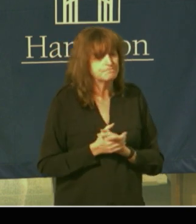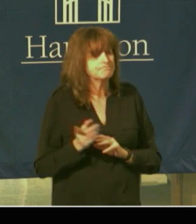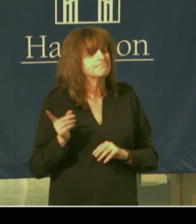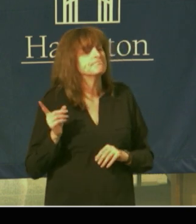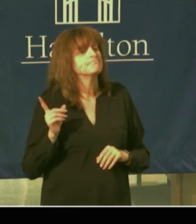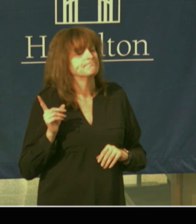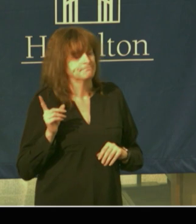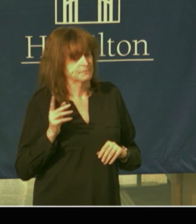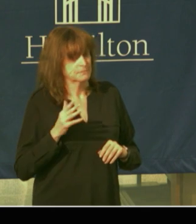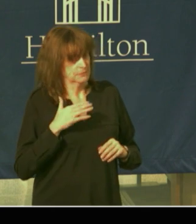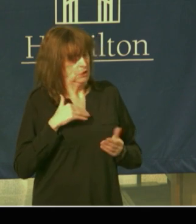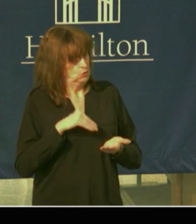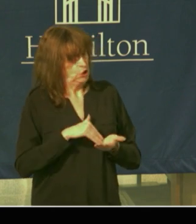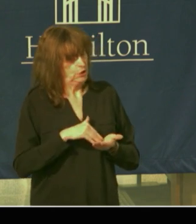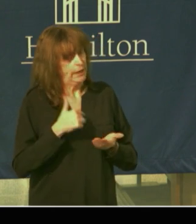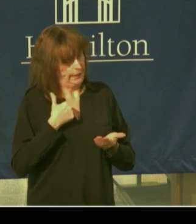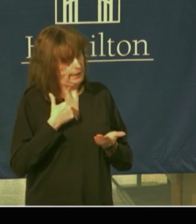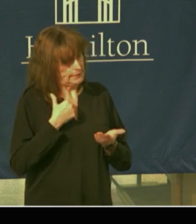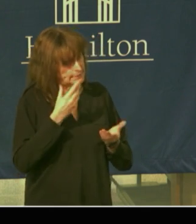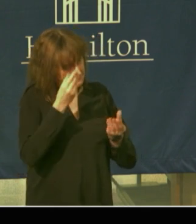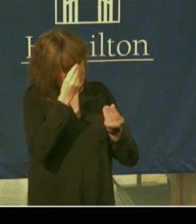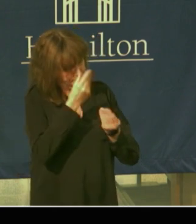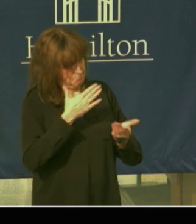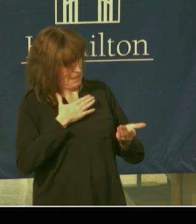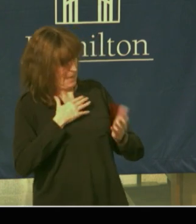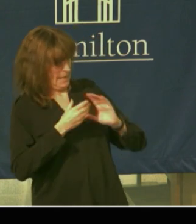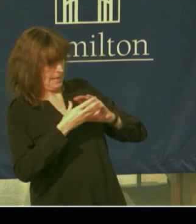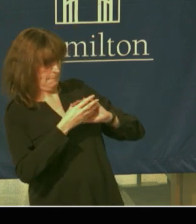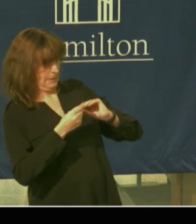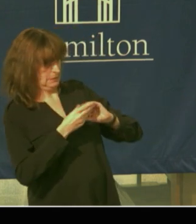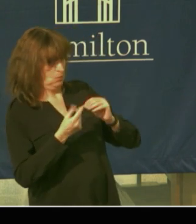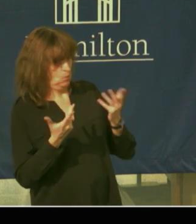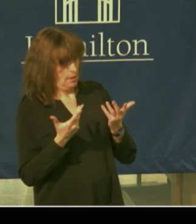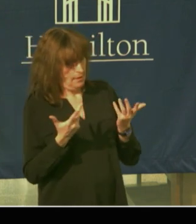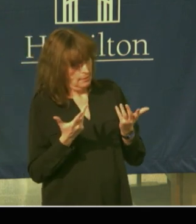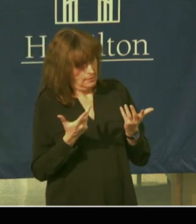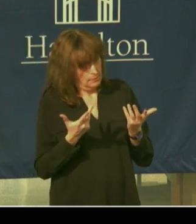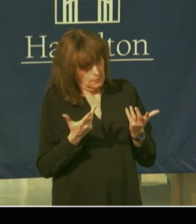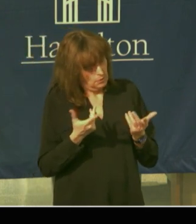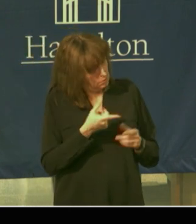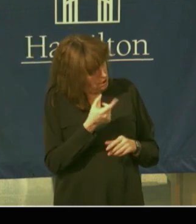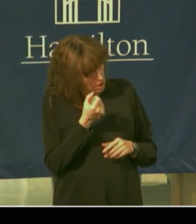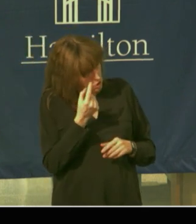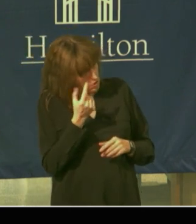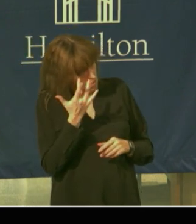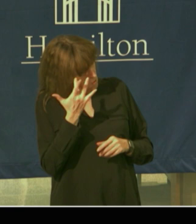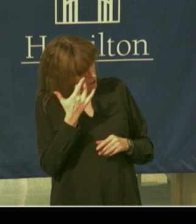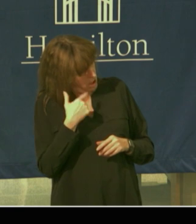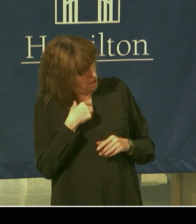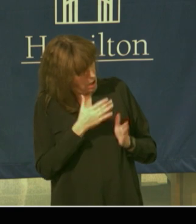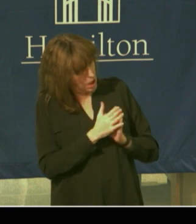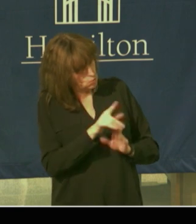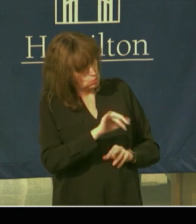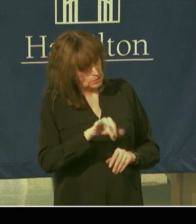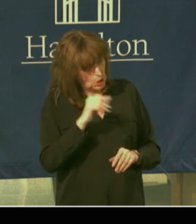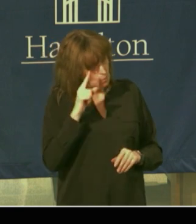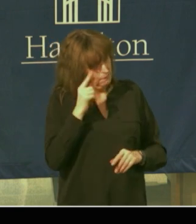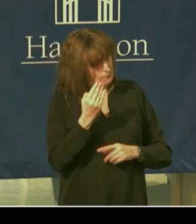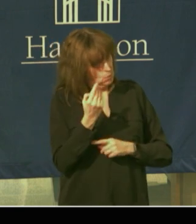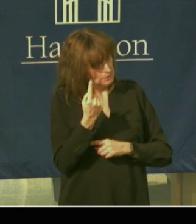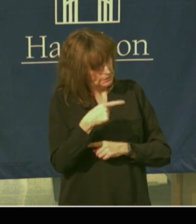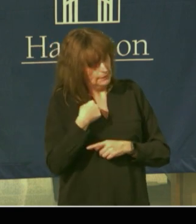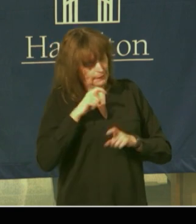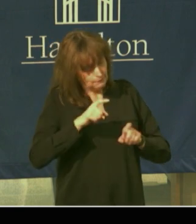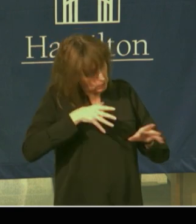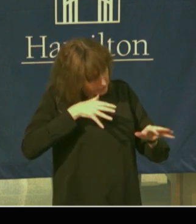people understand why we're asking them to do that. So the first primary mission here is to try to decrease